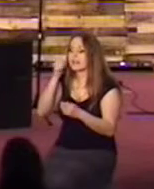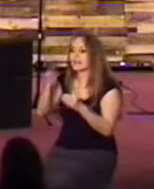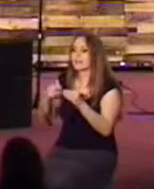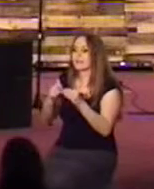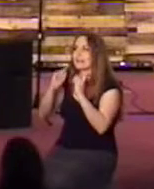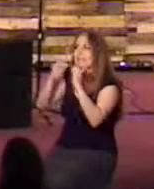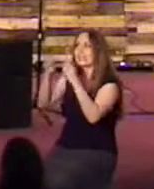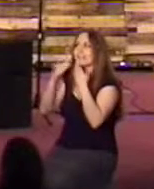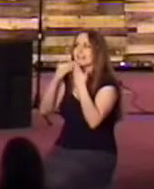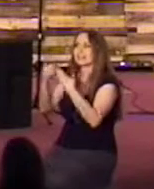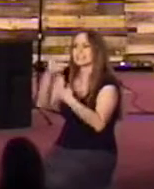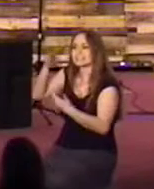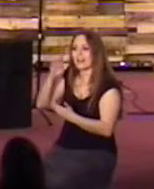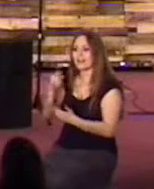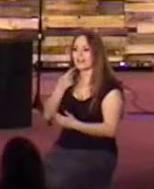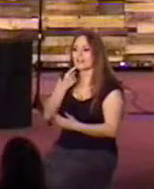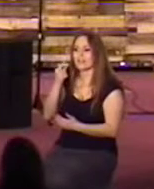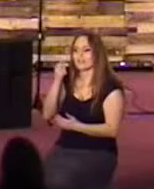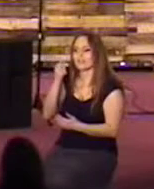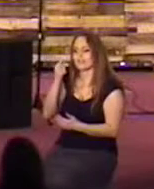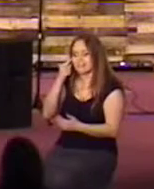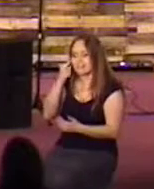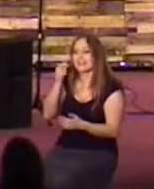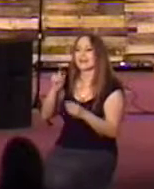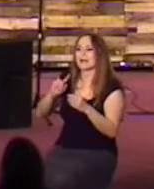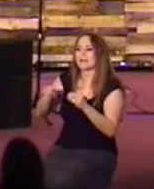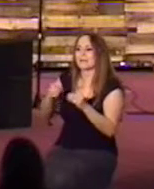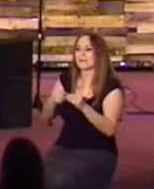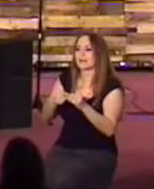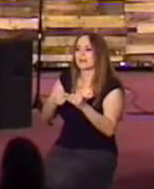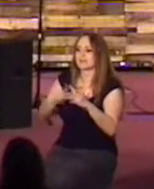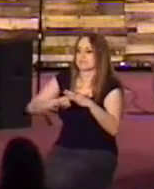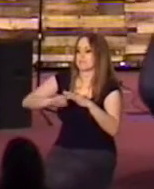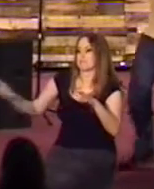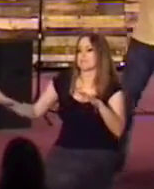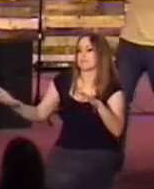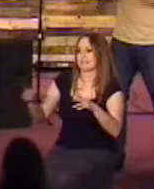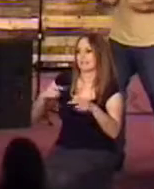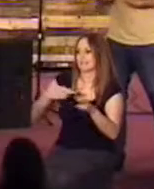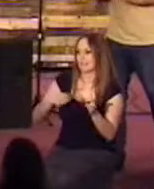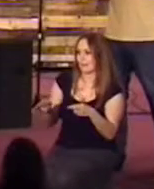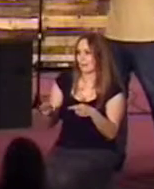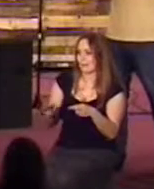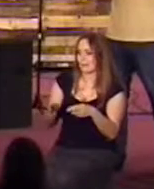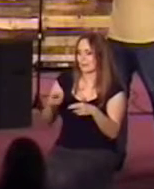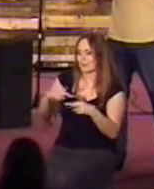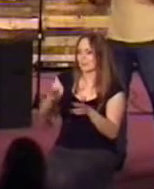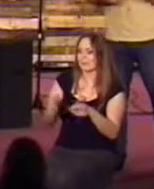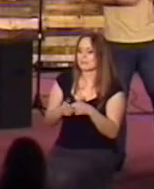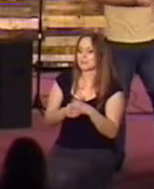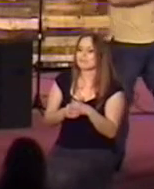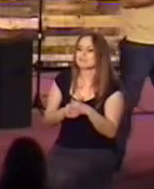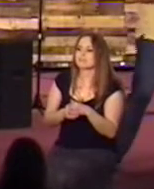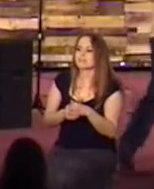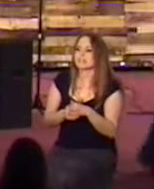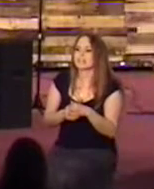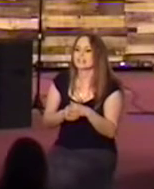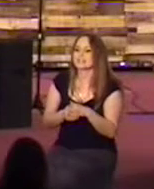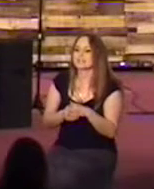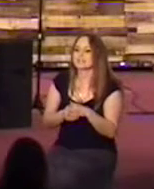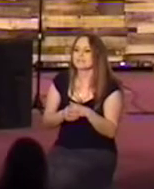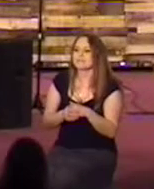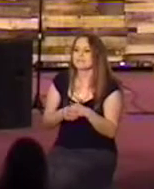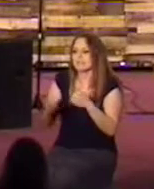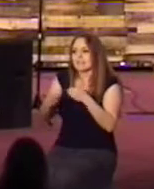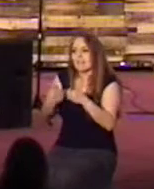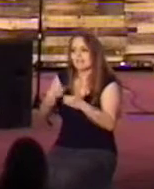room. That's all you're thinking about. And that's all I was thinking about, all right? This is close to